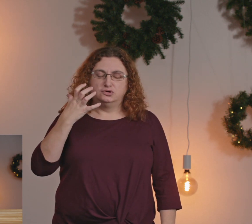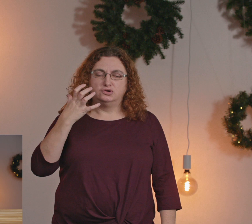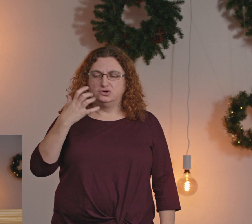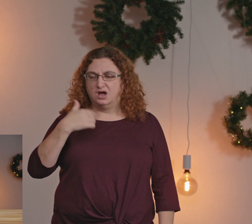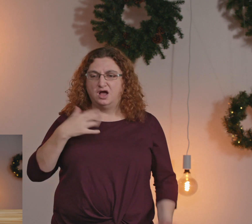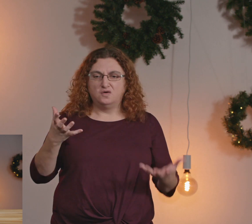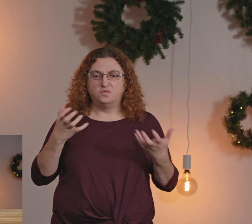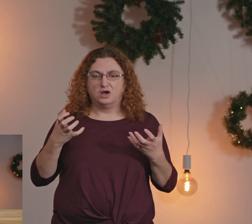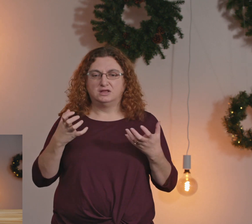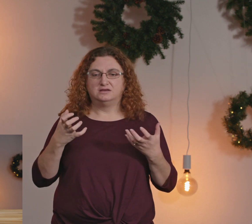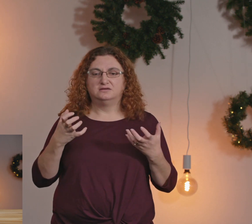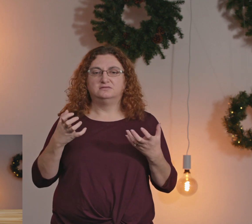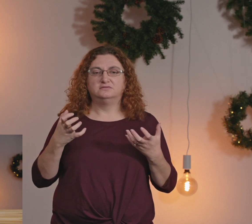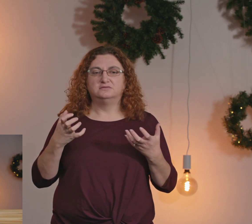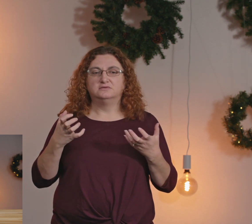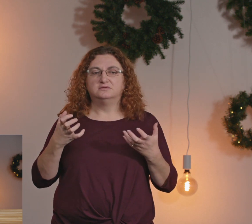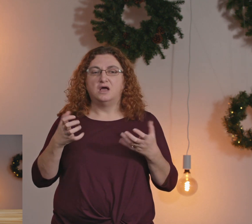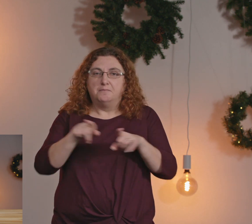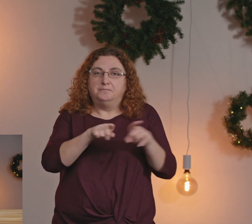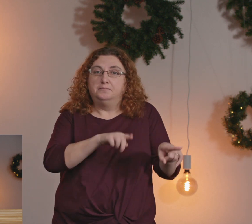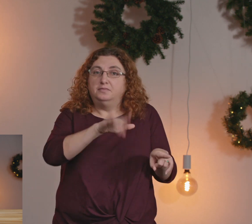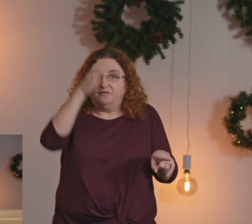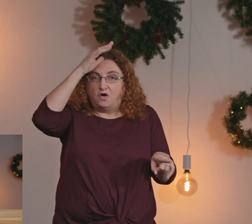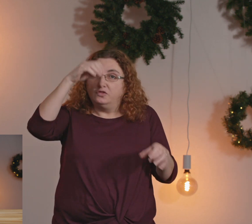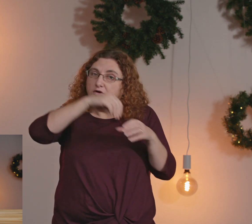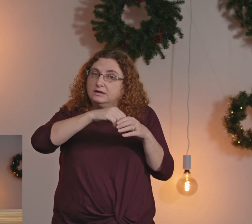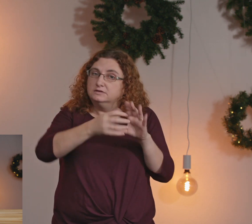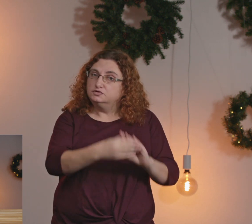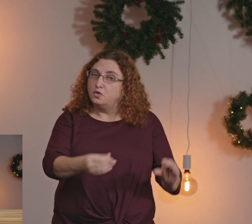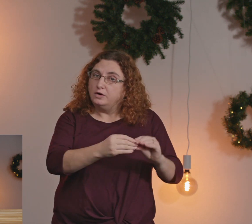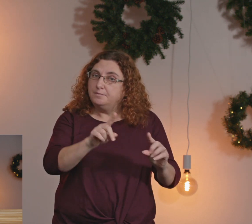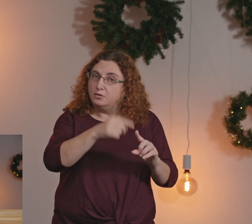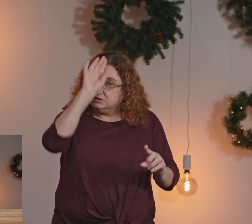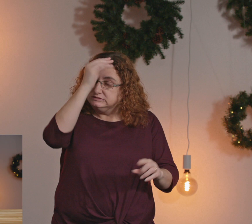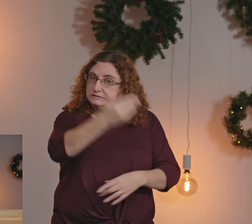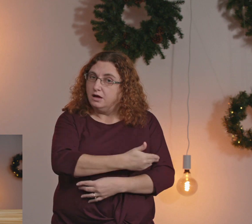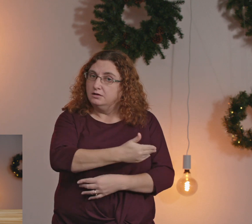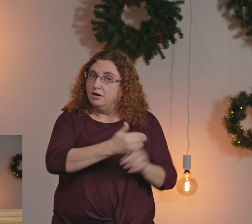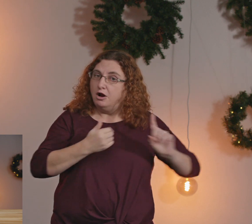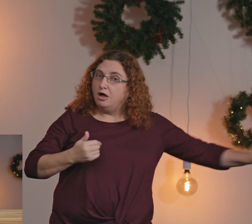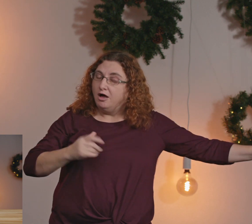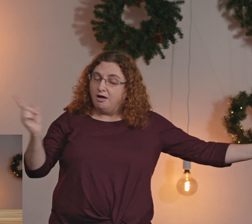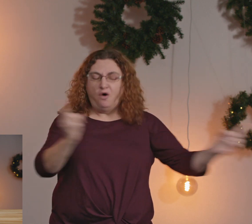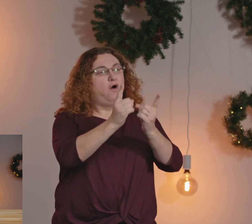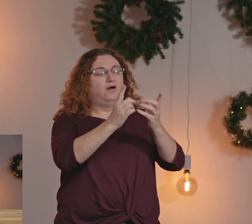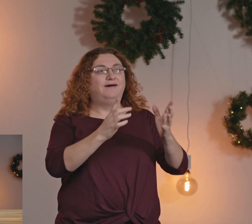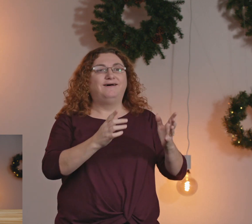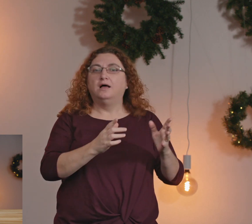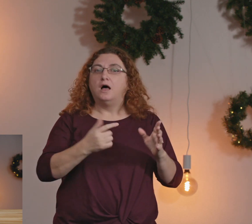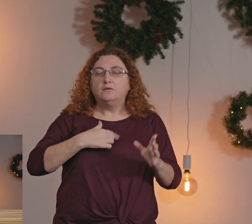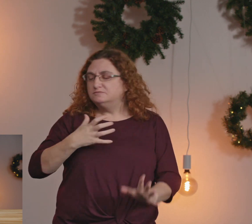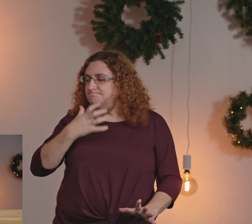I wanted to be like the father of the prodigal son. Yet I was furious with my daughter for the way